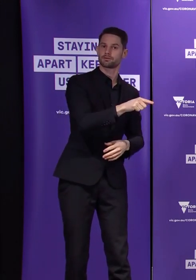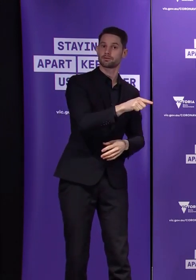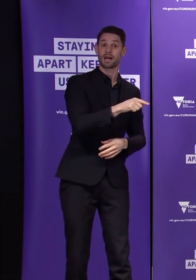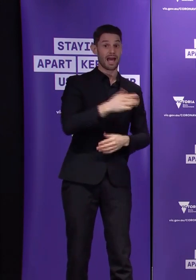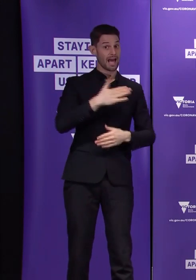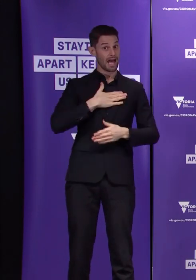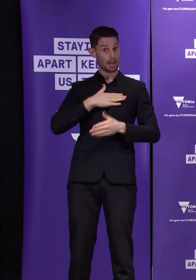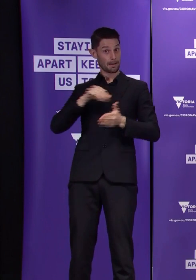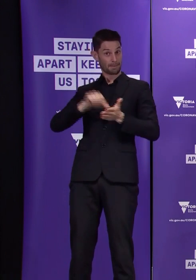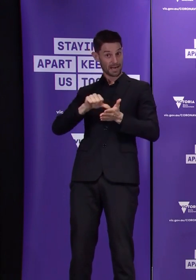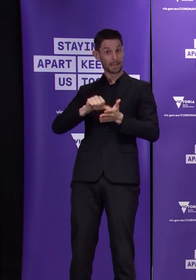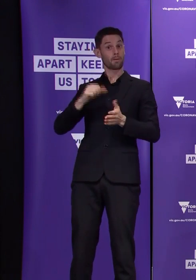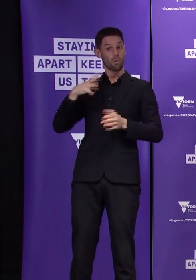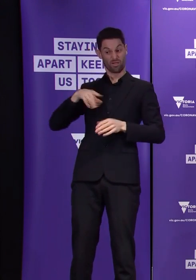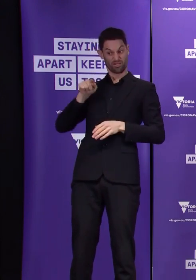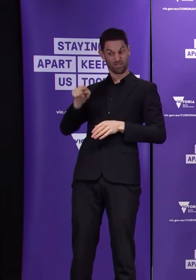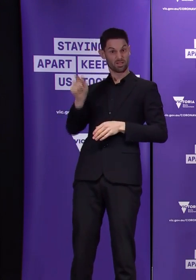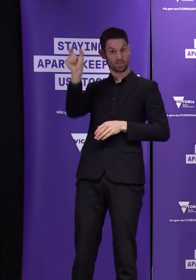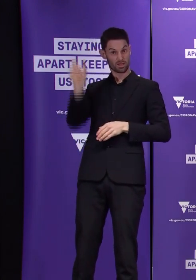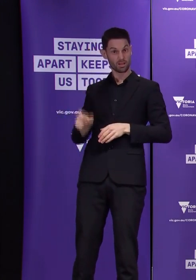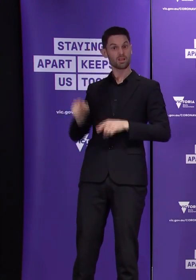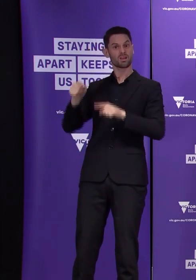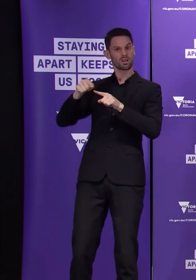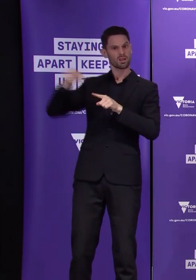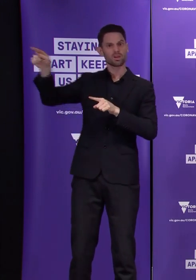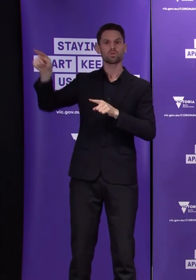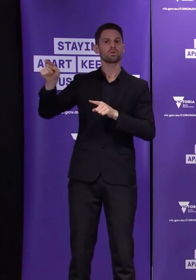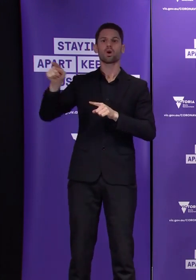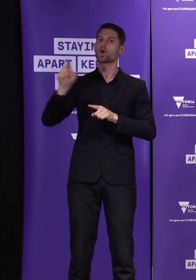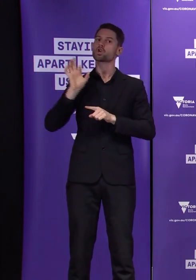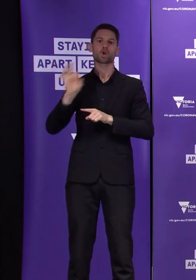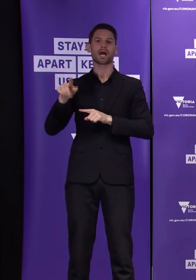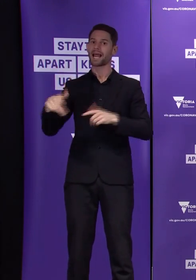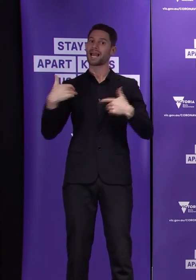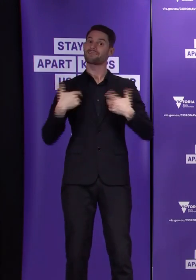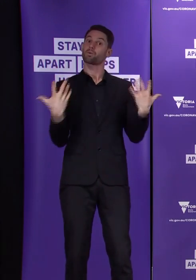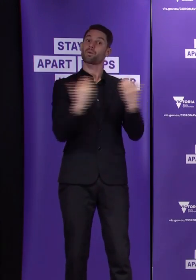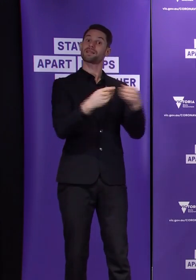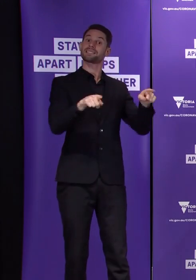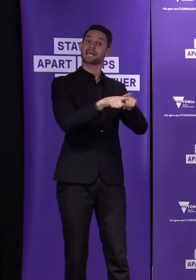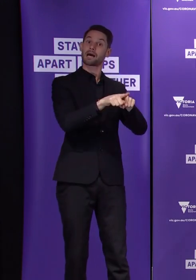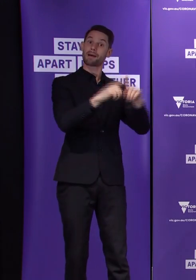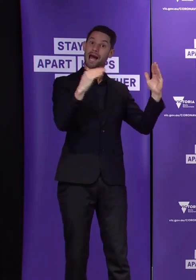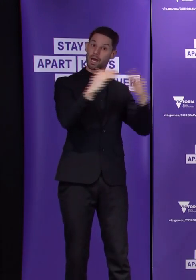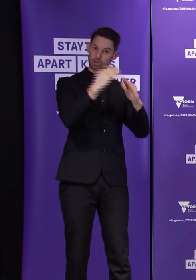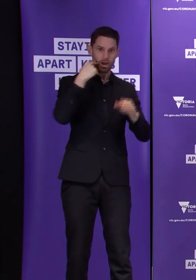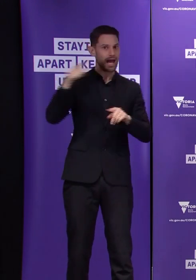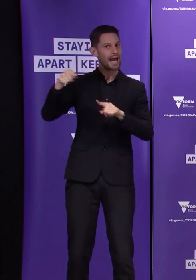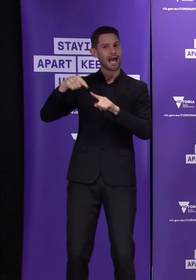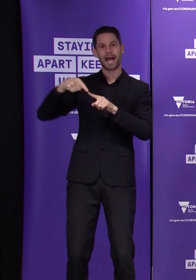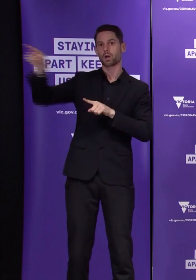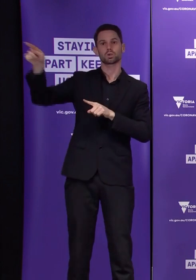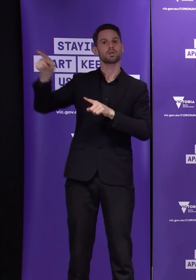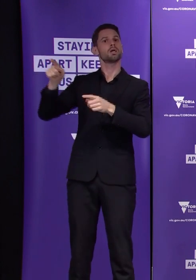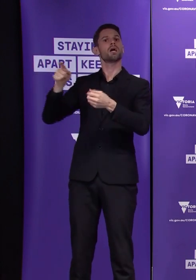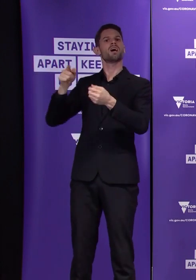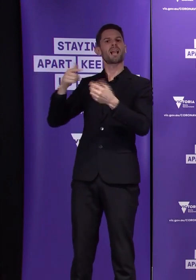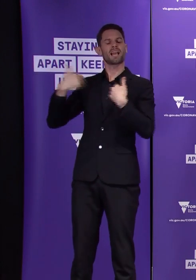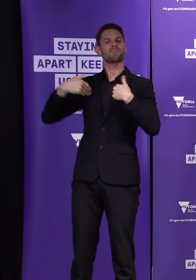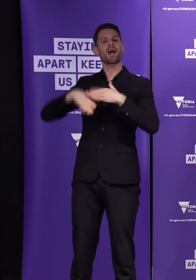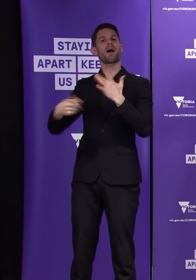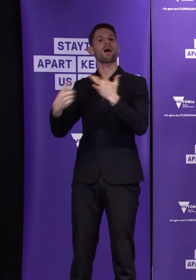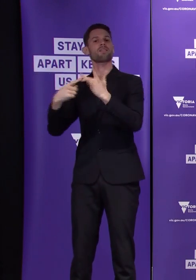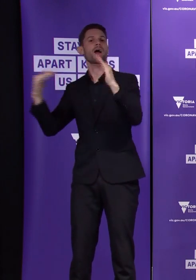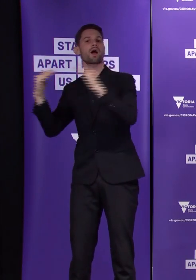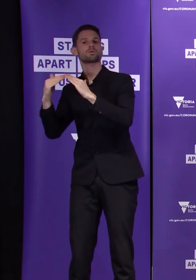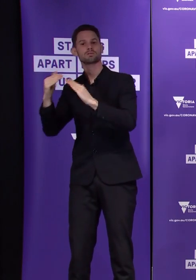more perpetrators of family violence into alternative accommodation, which, it should be highlighted, supports victim survivors of family